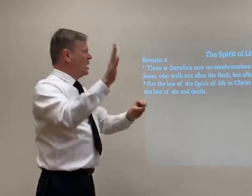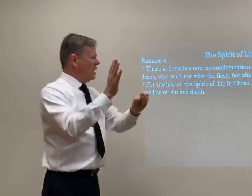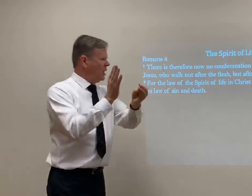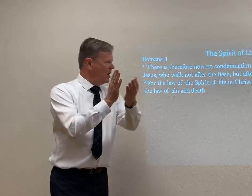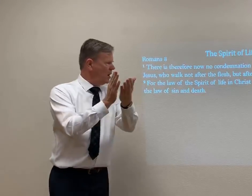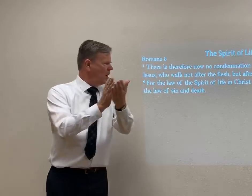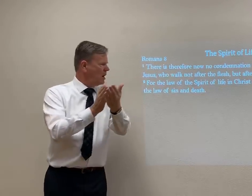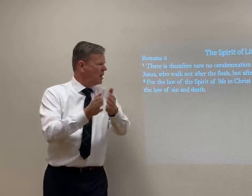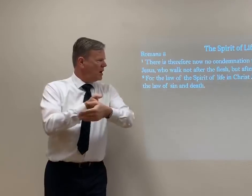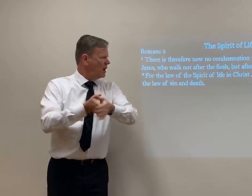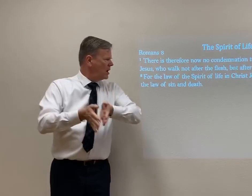Okay.